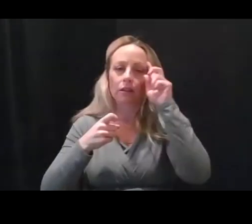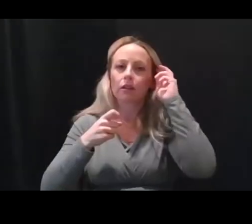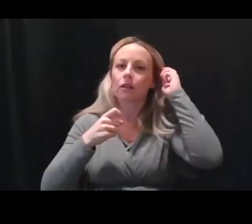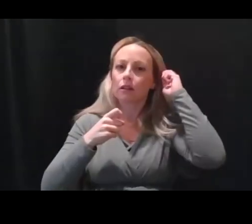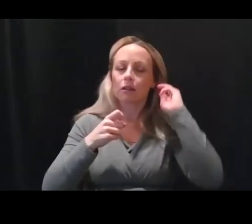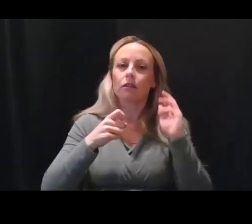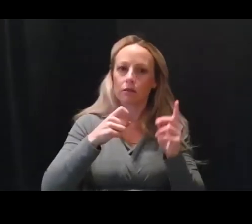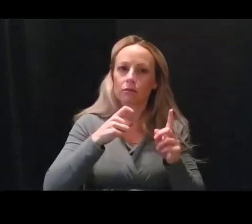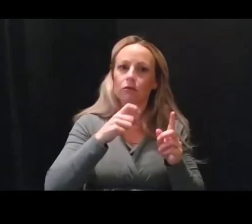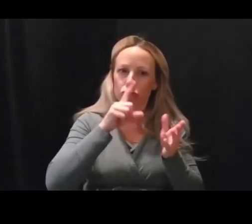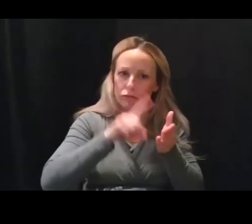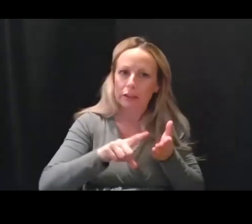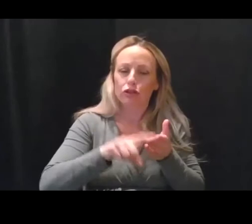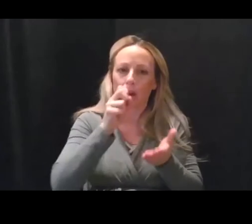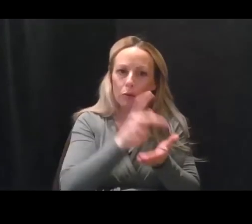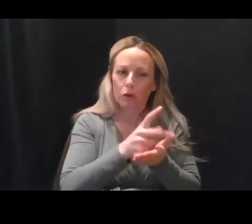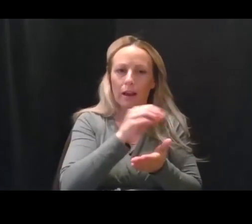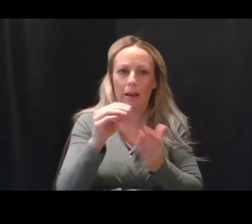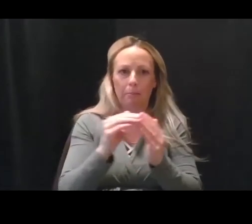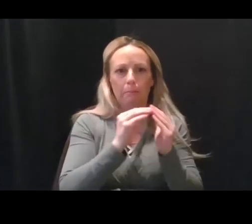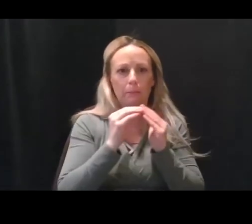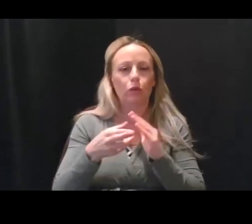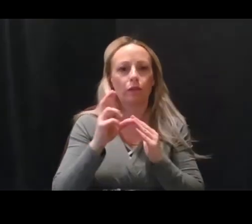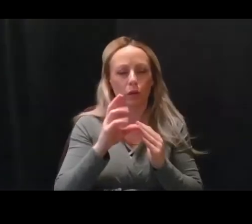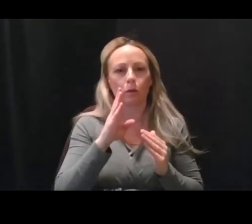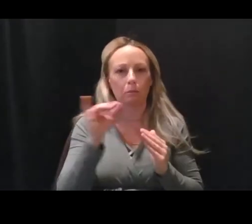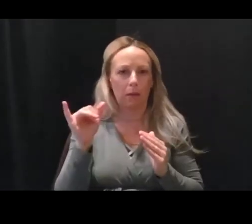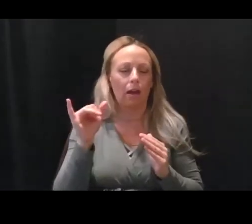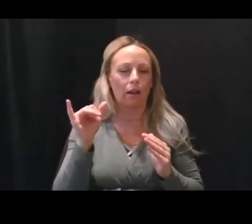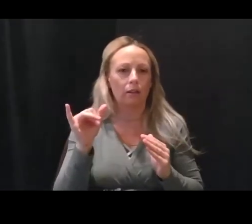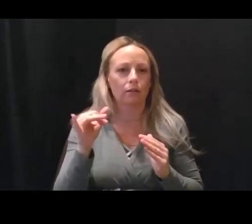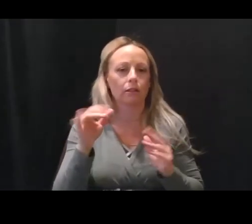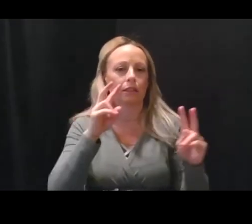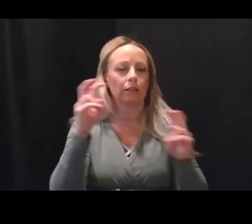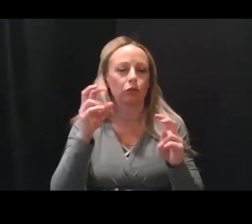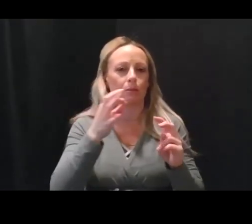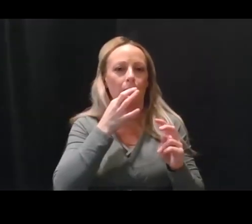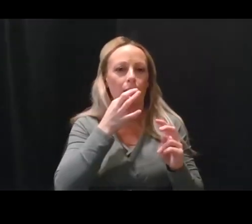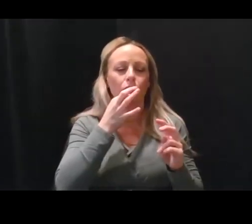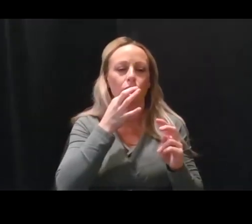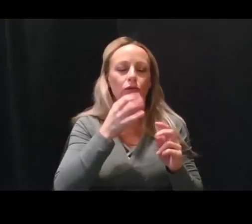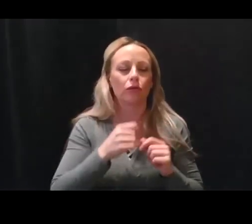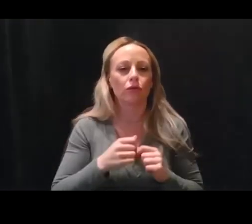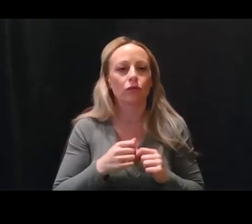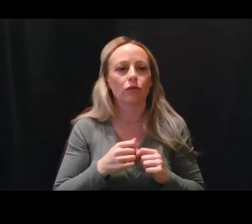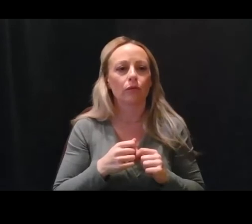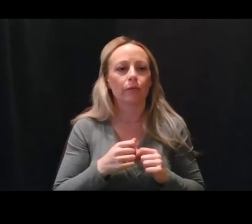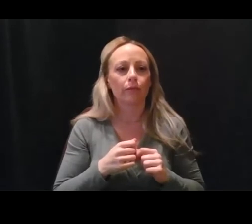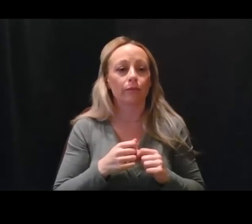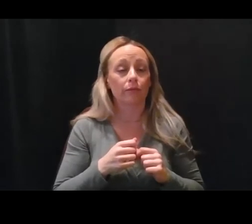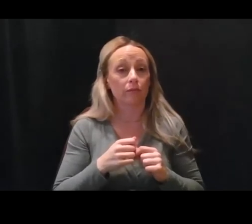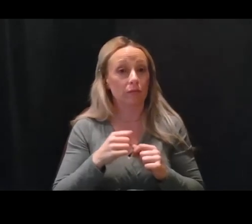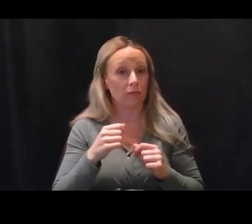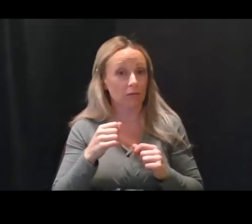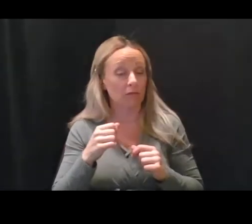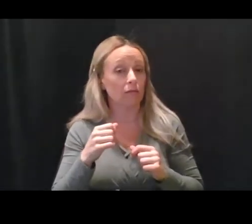written, approved, and peer-reviewed by subject matter experts. Locally, reliable information is available from